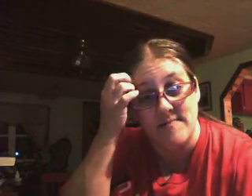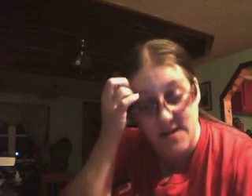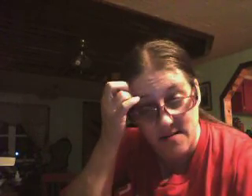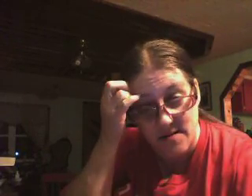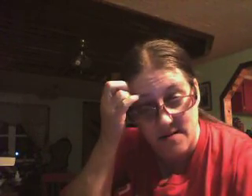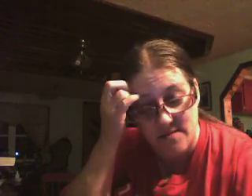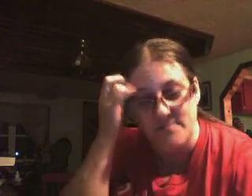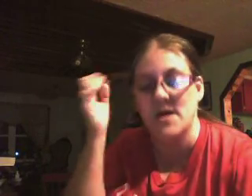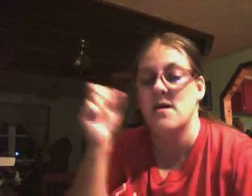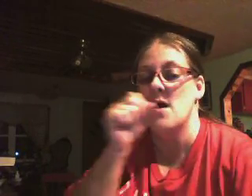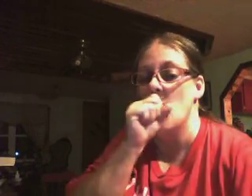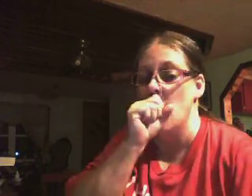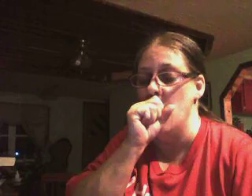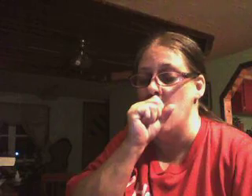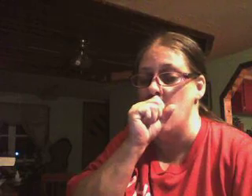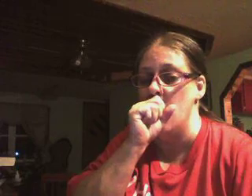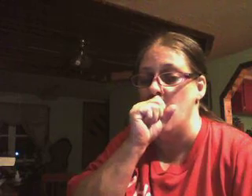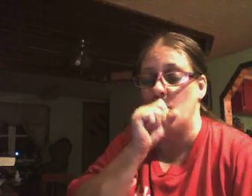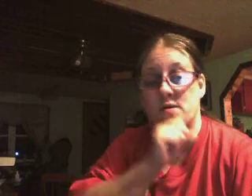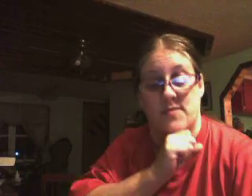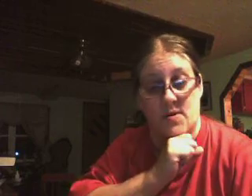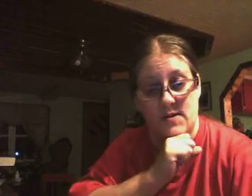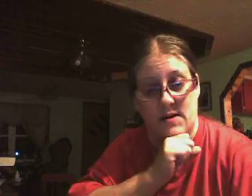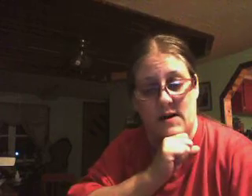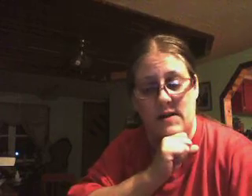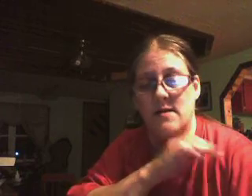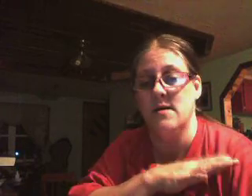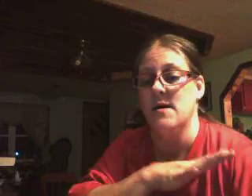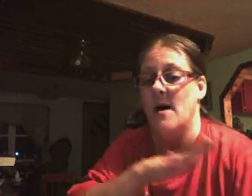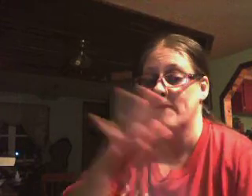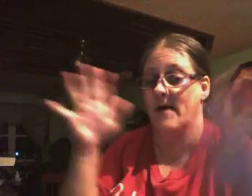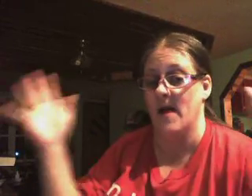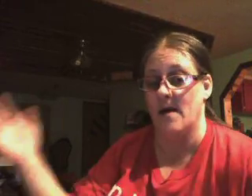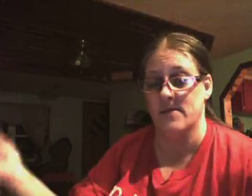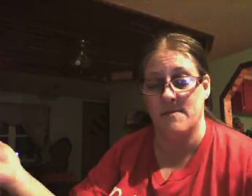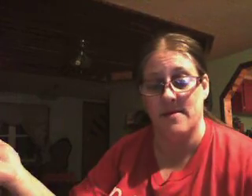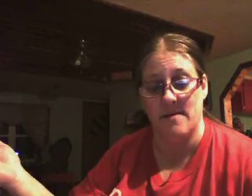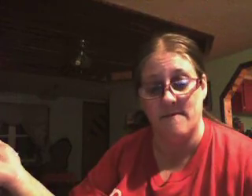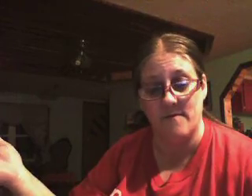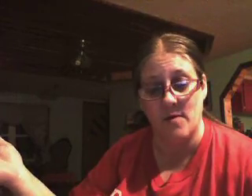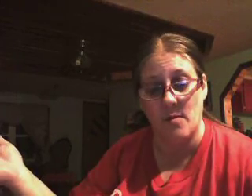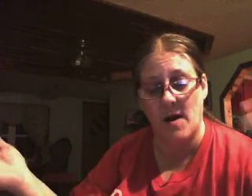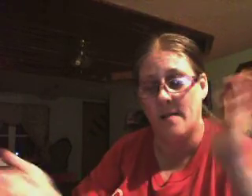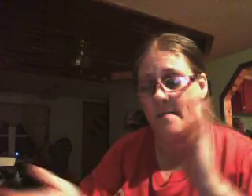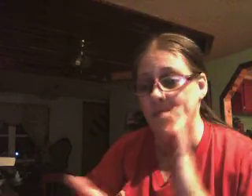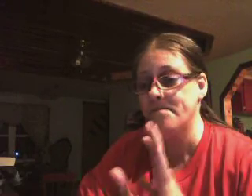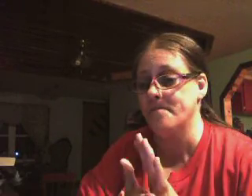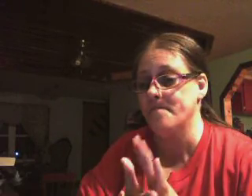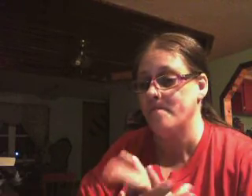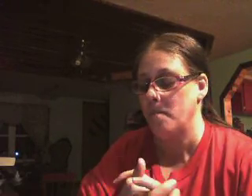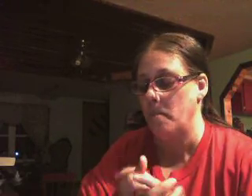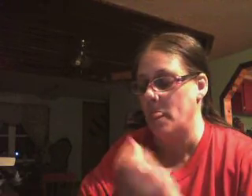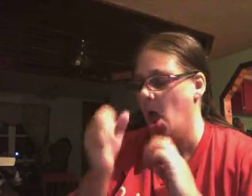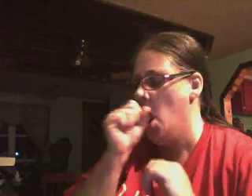these videos on, which is Thursday night. I've got the house to myself for a little